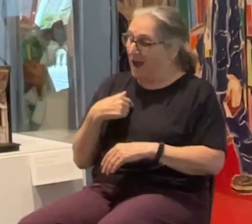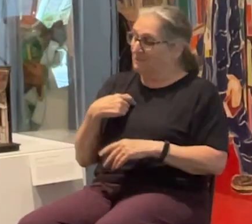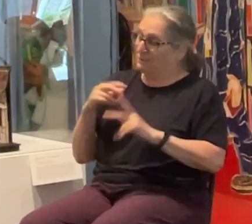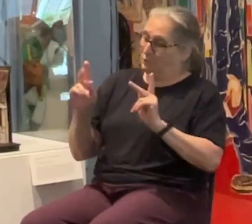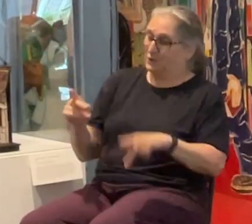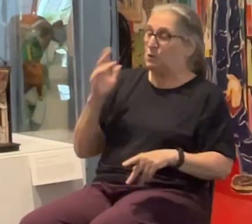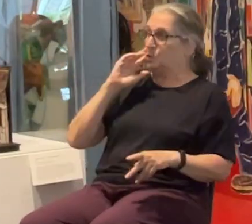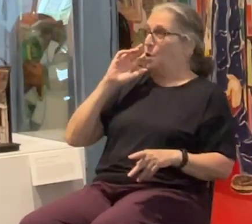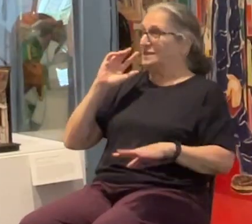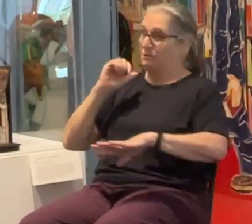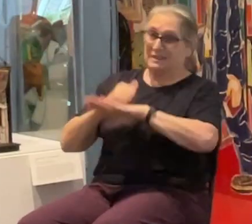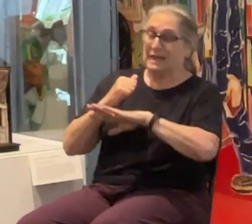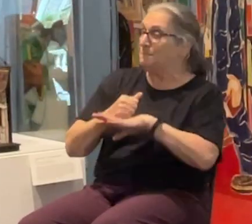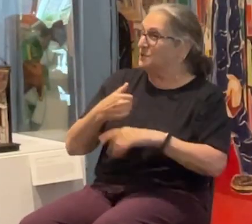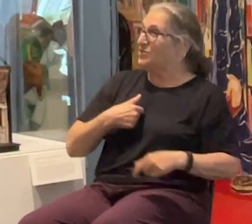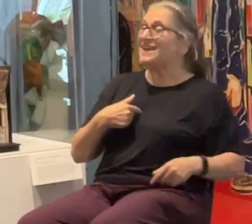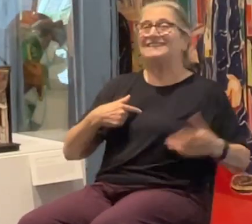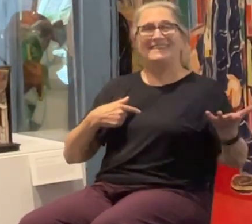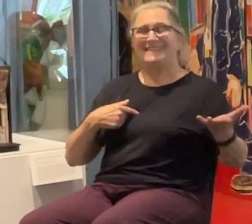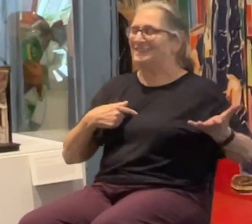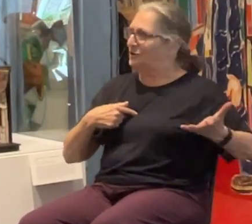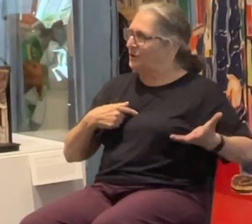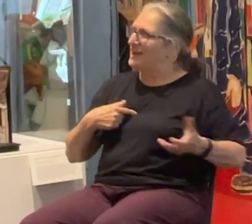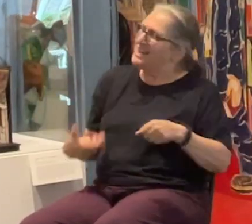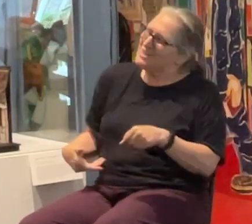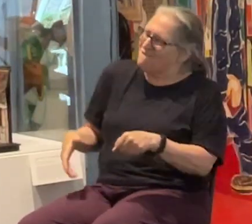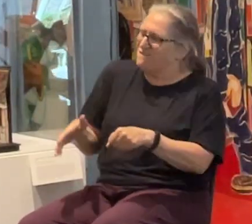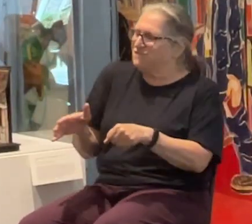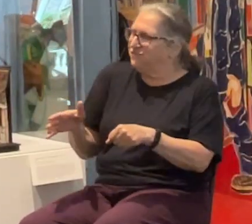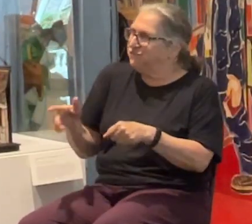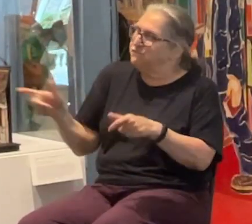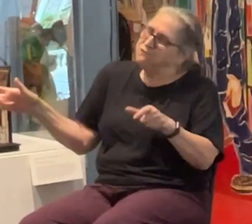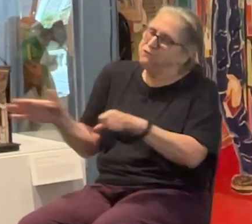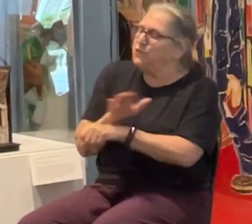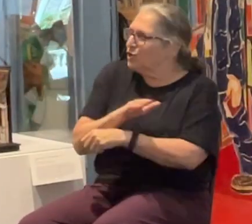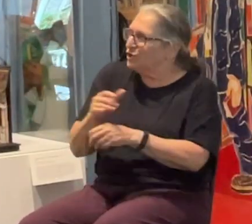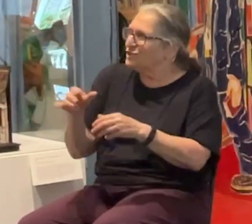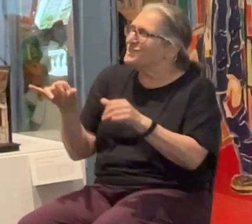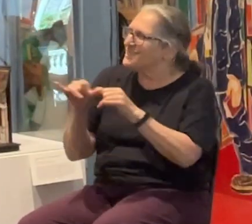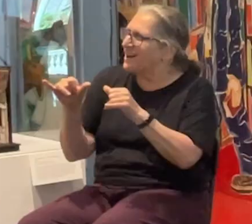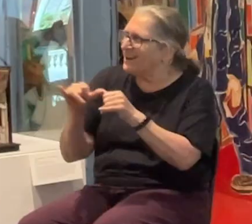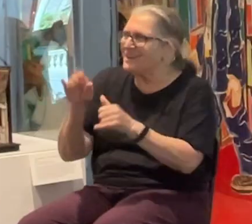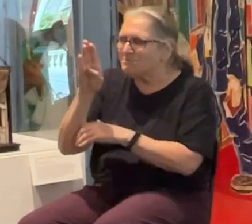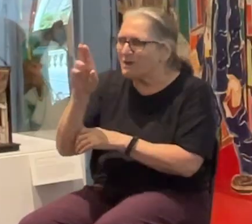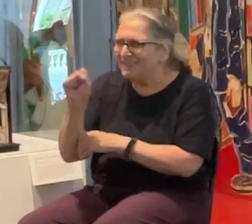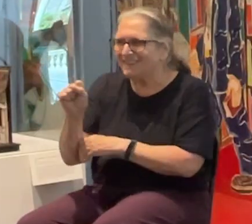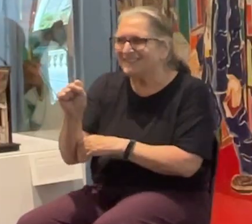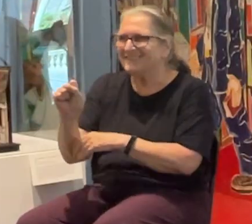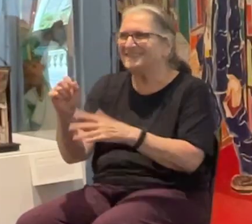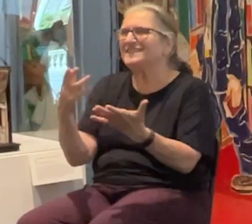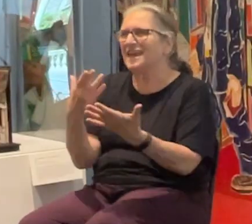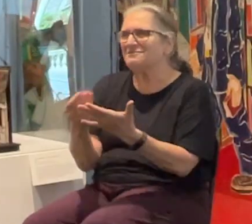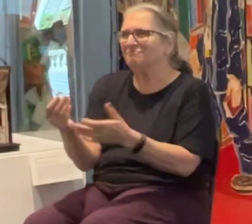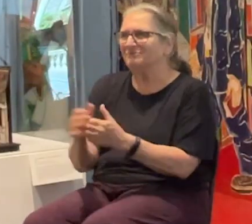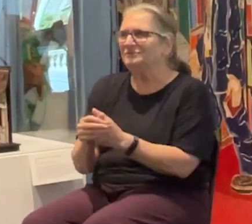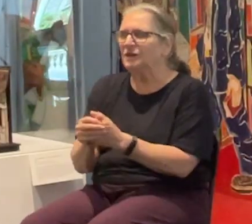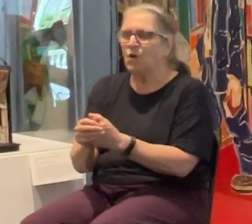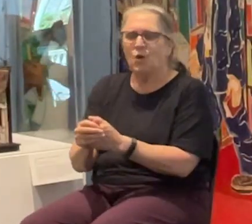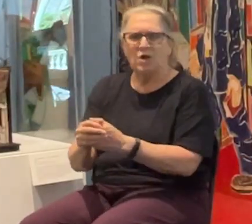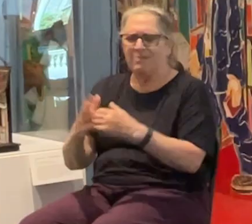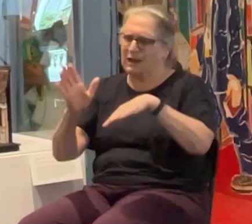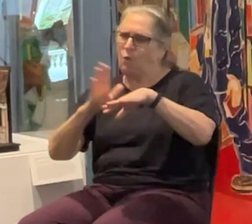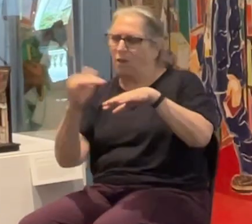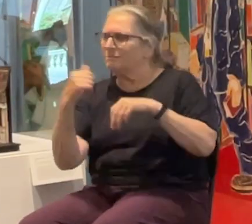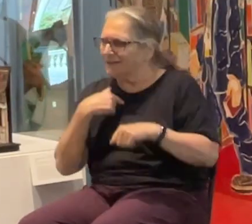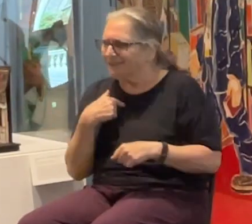So I get to, so that's... It's a full-size bus. It's a full-size bus, yeah. So this is, the other thing is that I get called on for